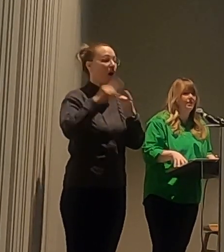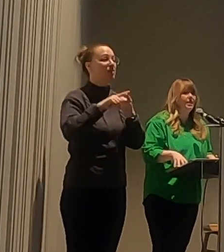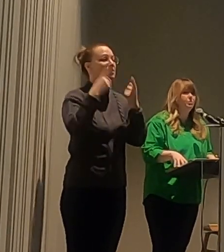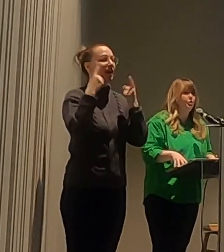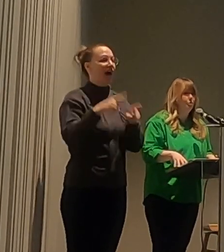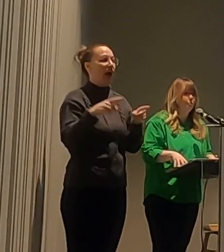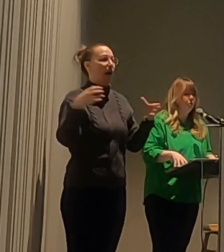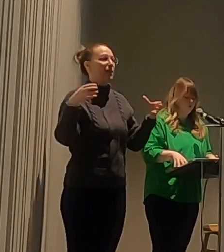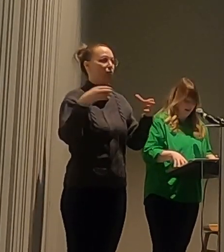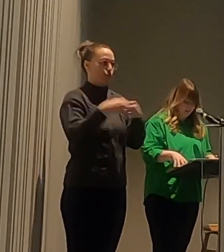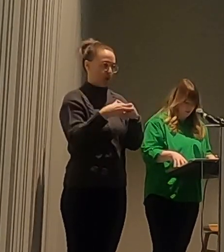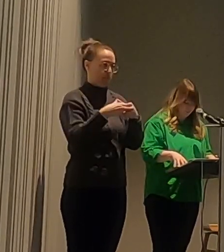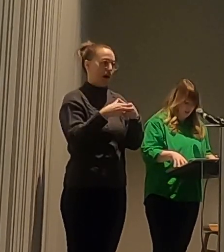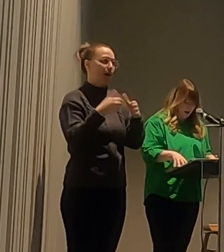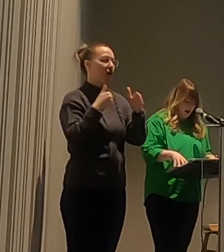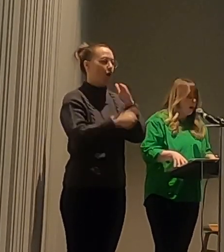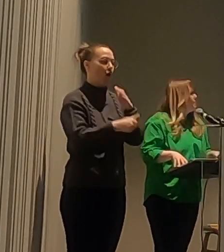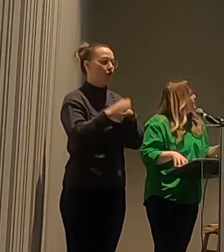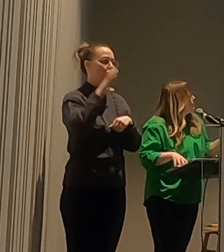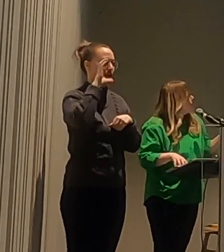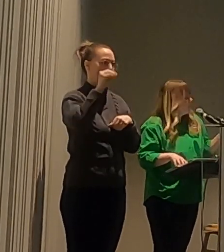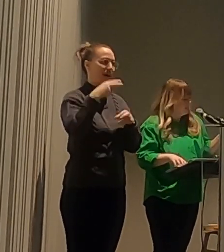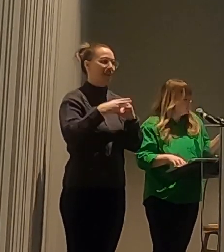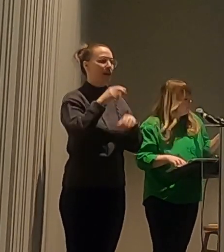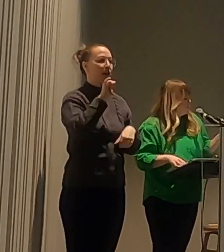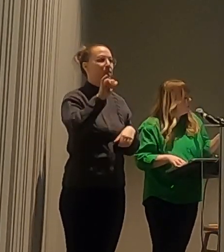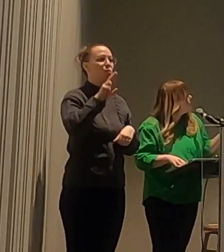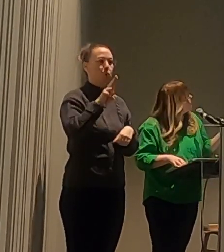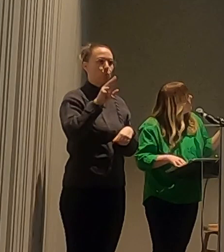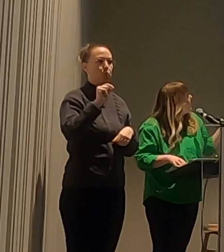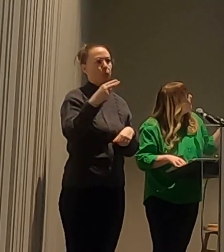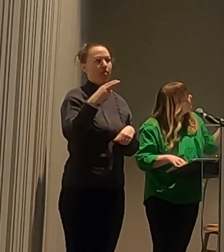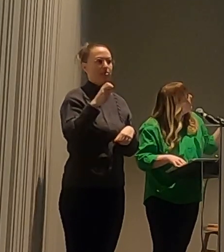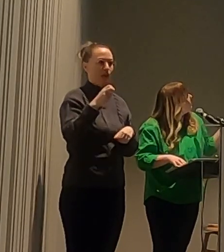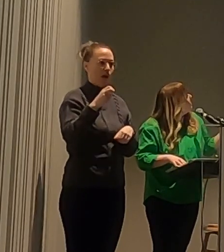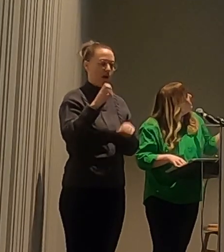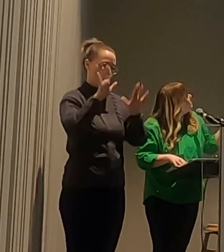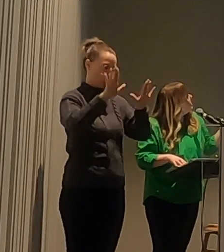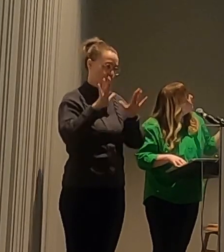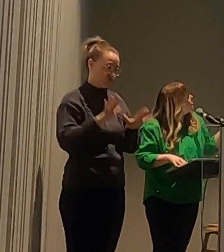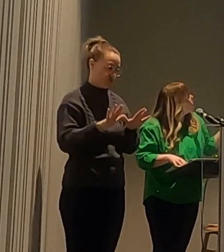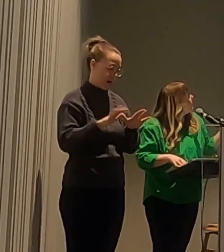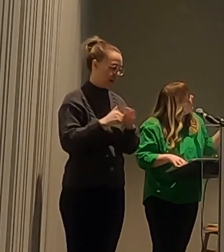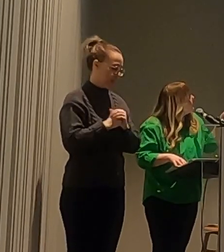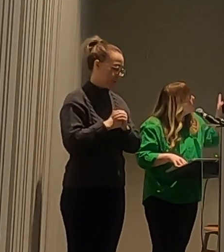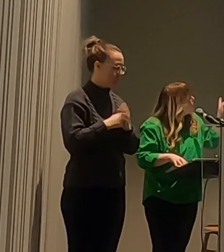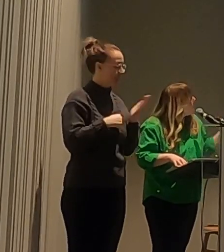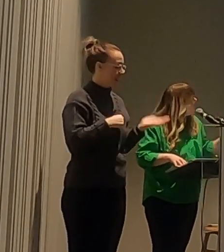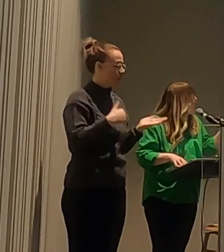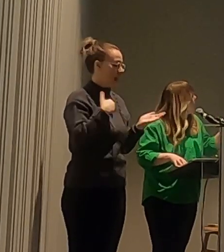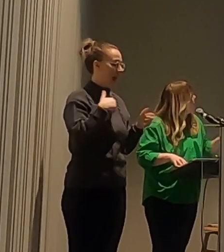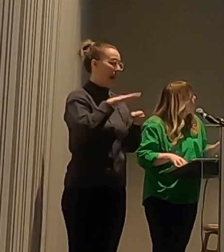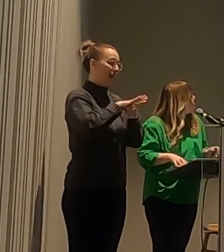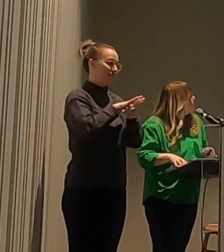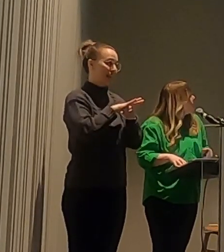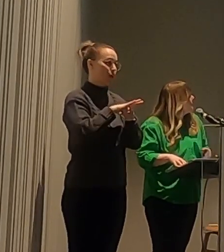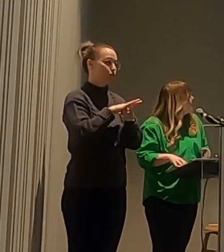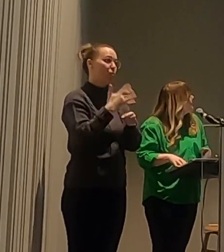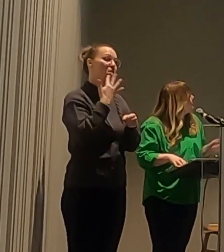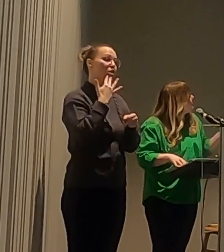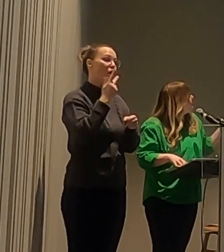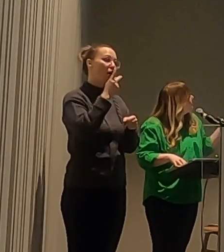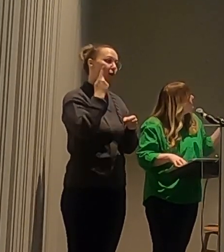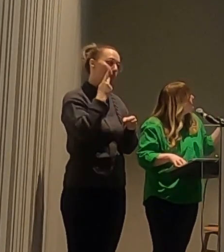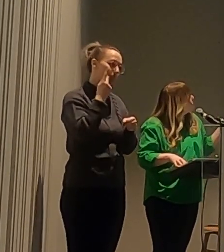a man named Yu the Great. And so in this image here, we have the territory in pink of the